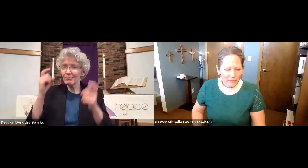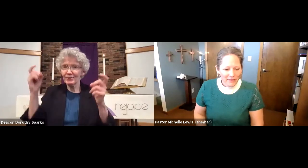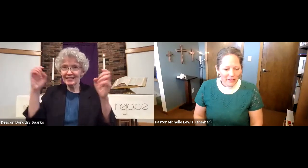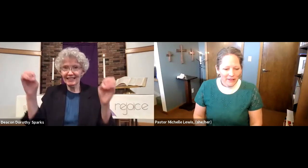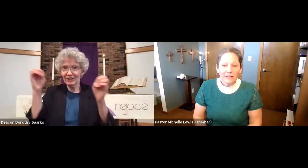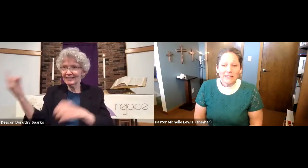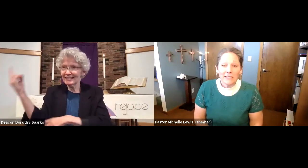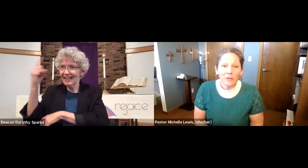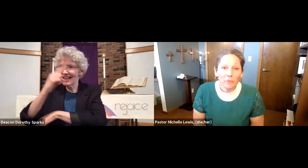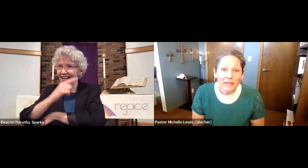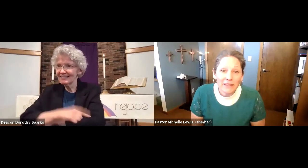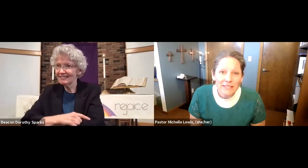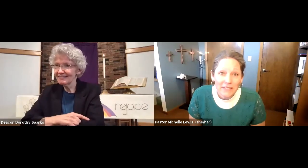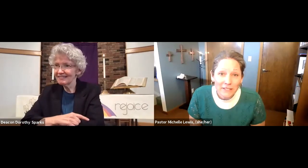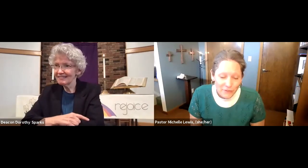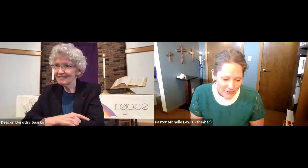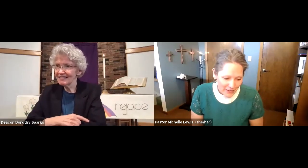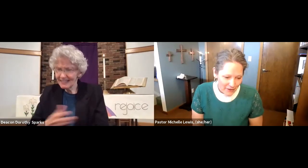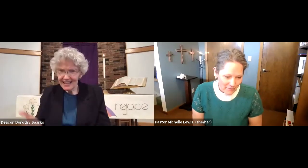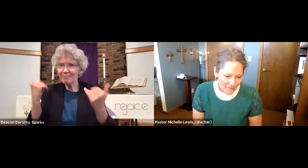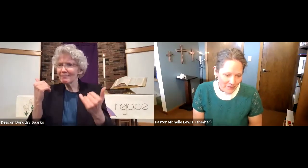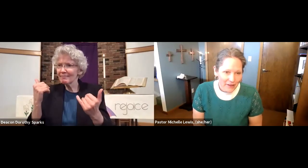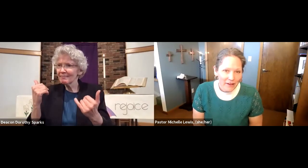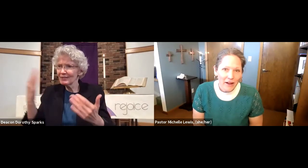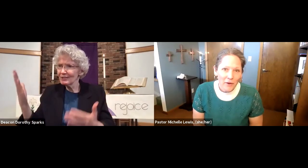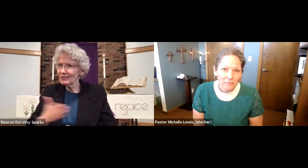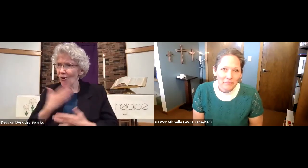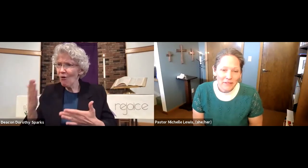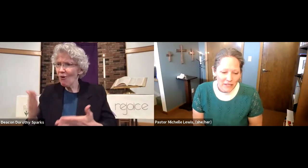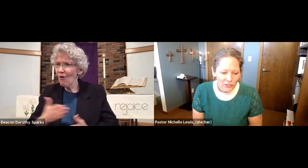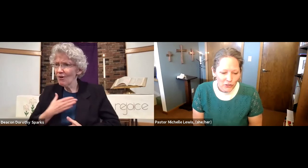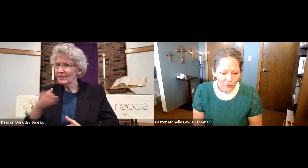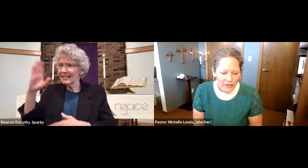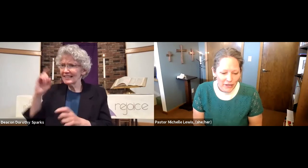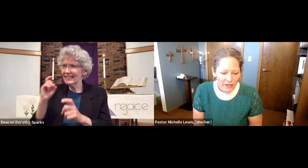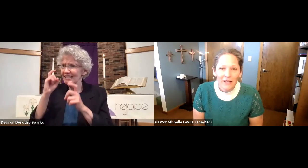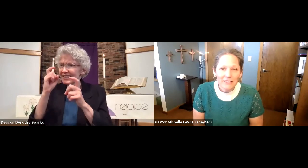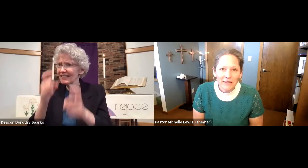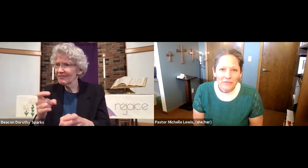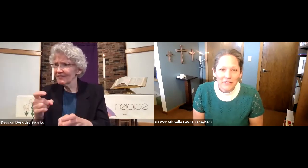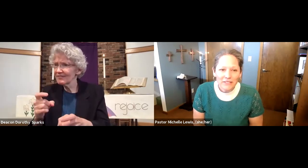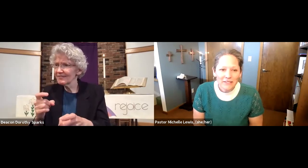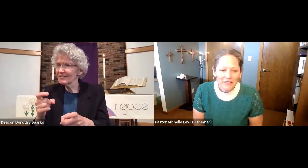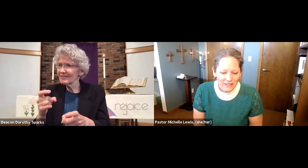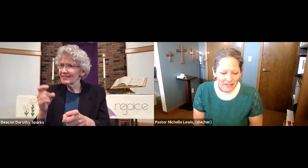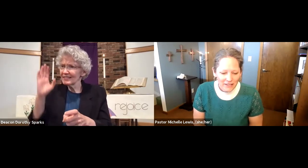Now, let us celebrate this Easter day. Come, enjoy God's